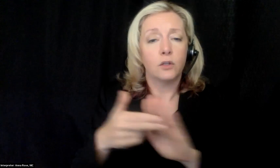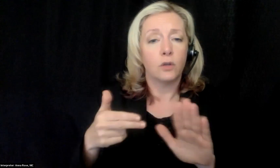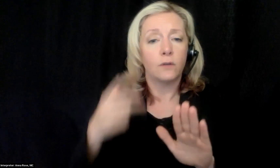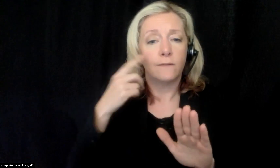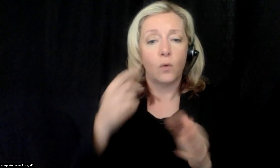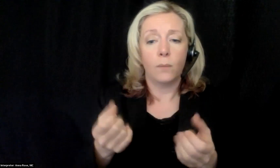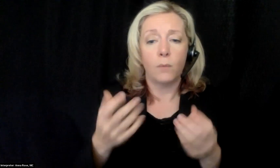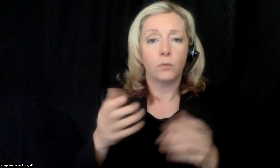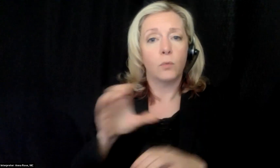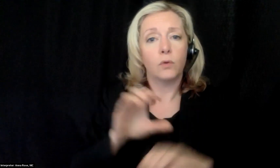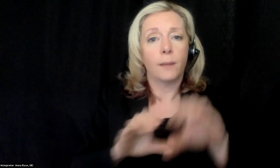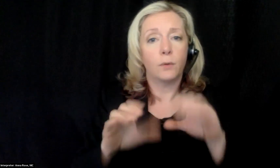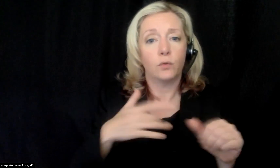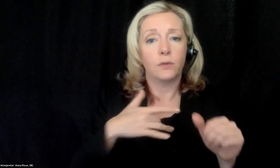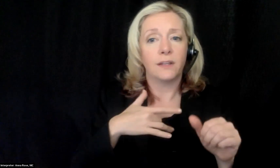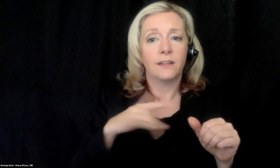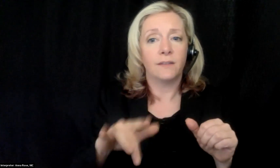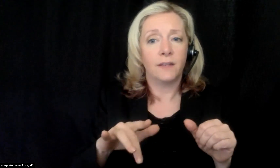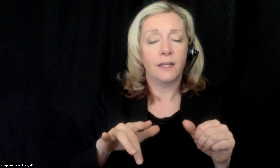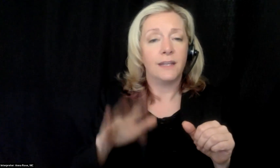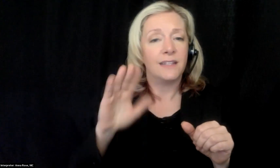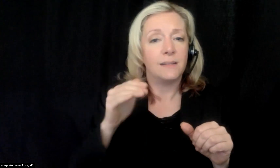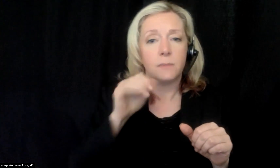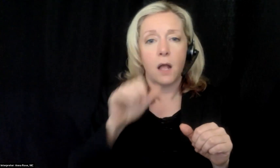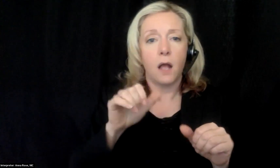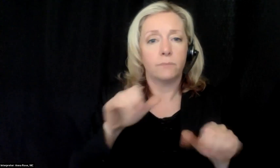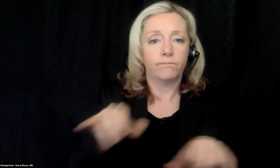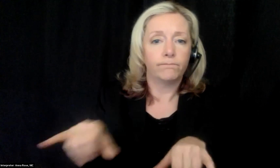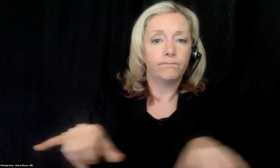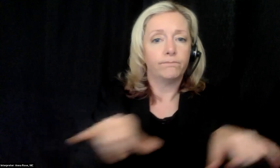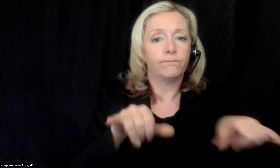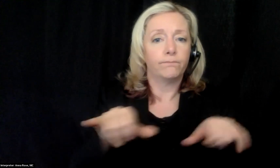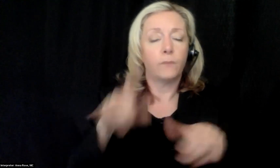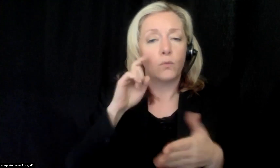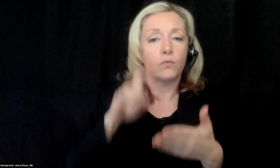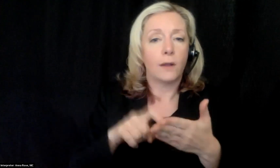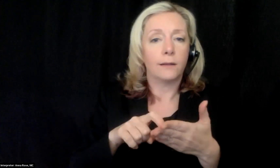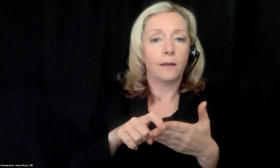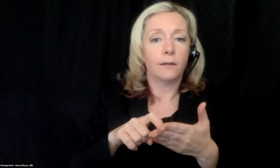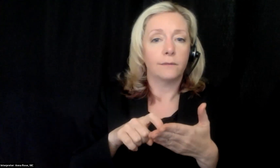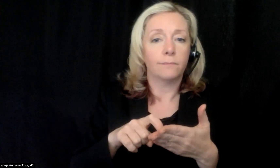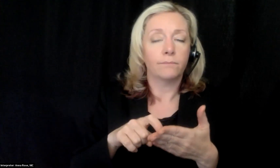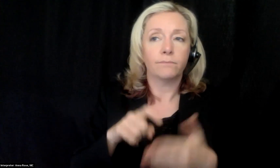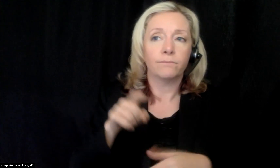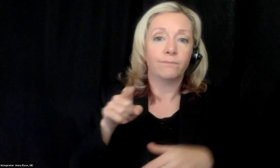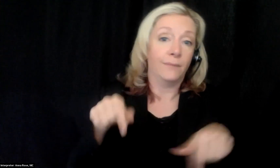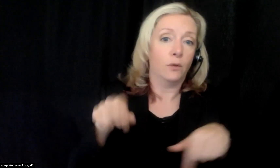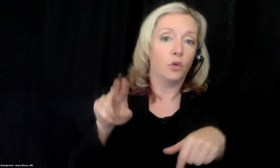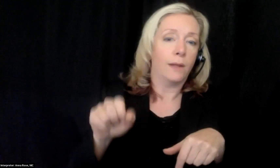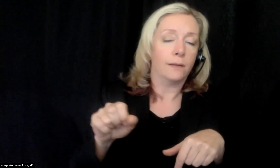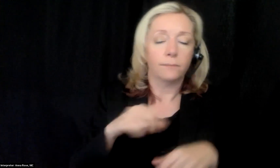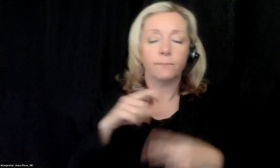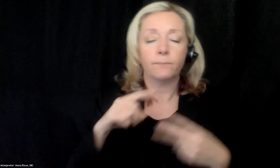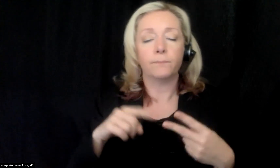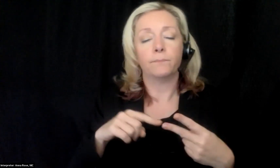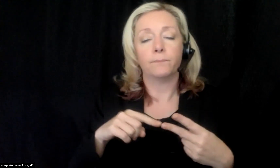sensitivities. One, it's not uniformly recognized as a condition by the medical establishment, at least here in the United States. Number